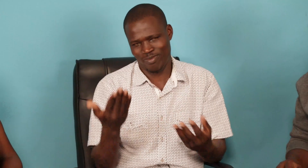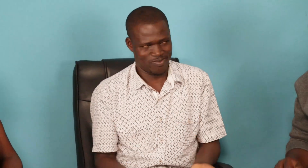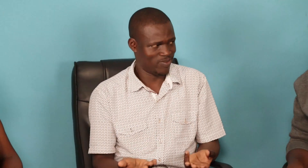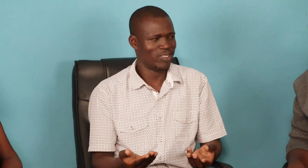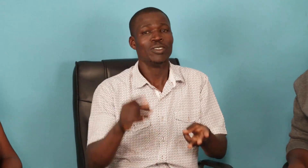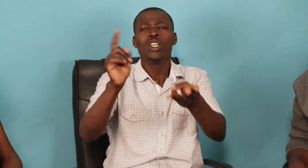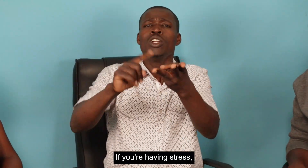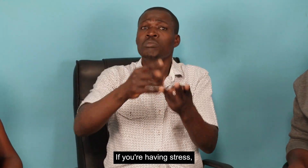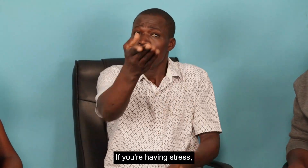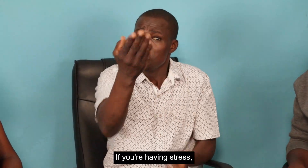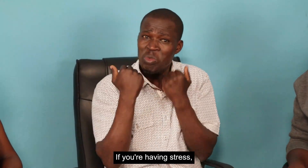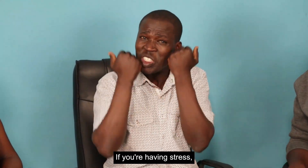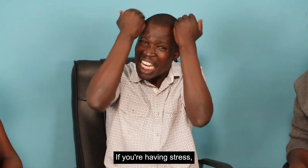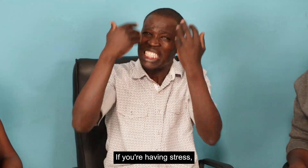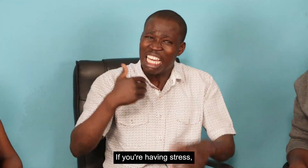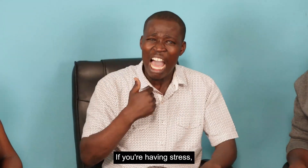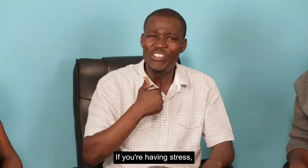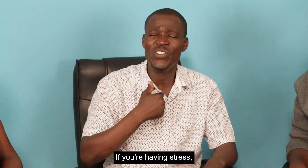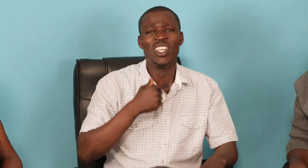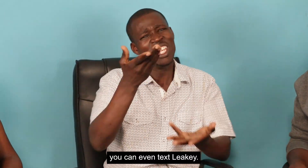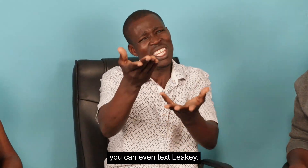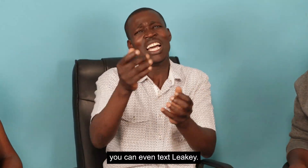solved so that you can move forward together. If you are stressed,